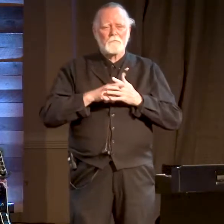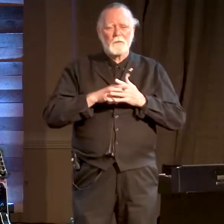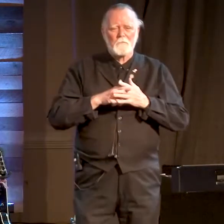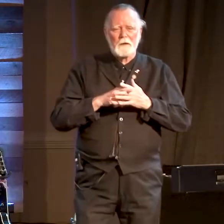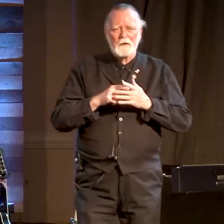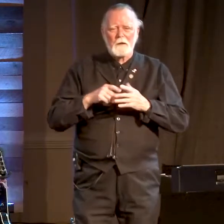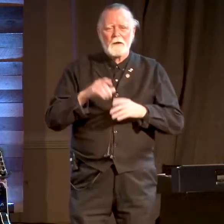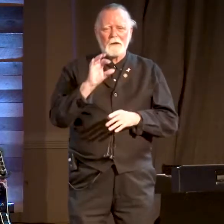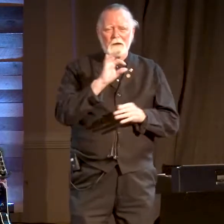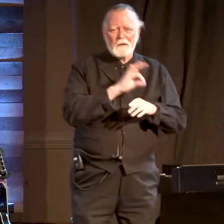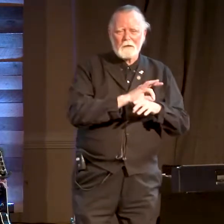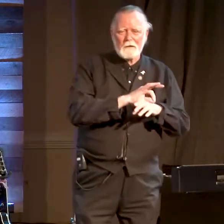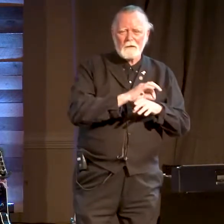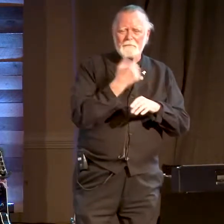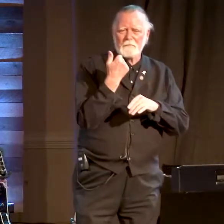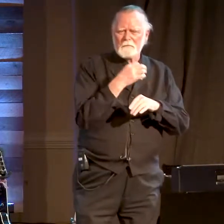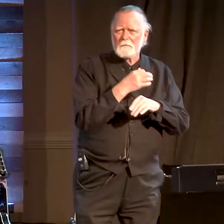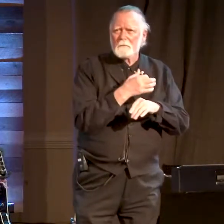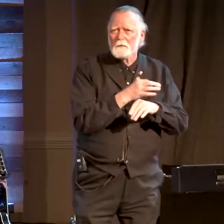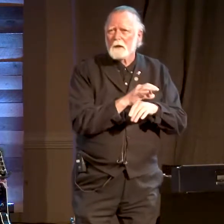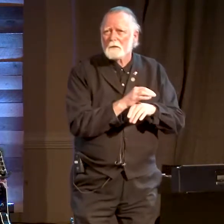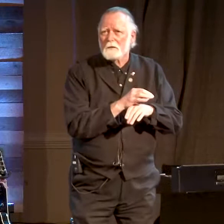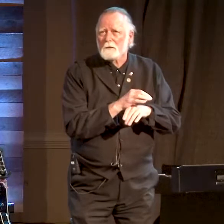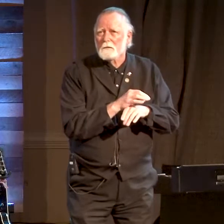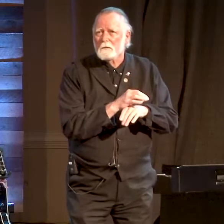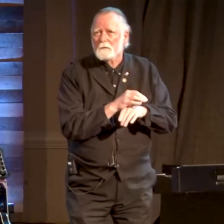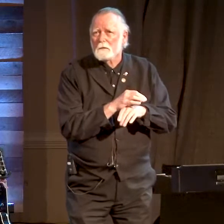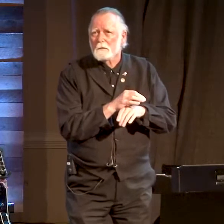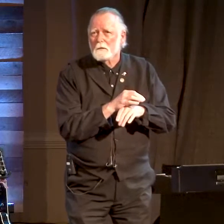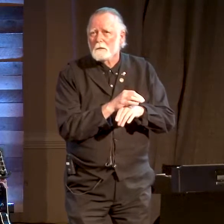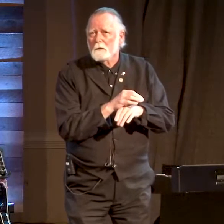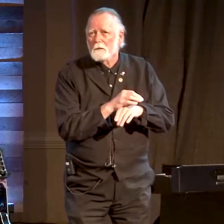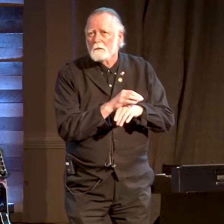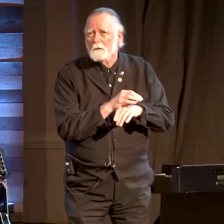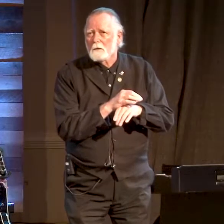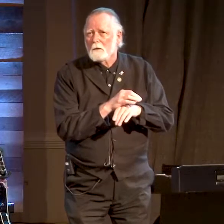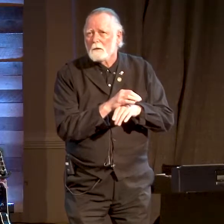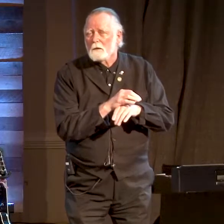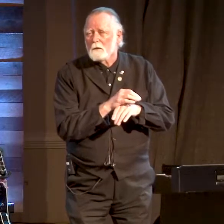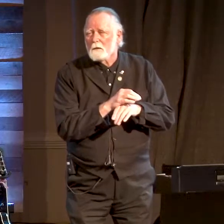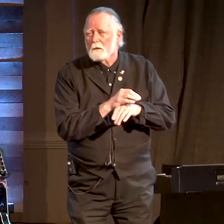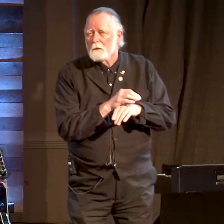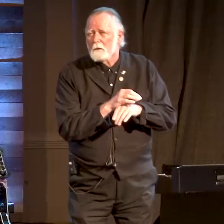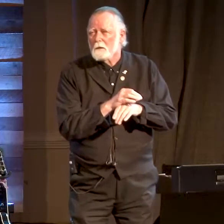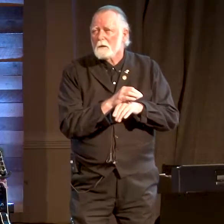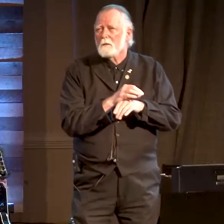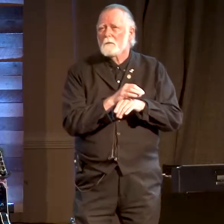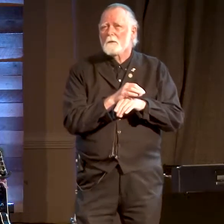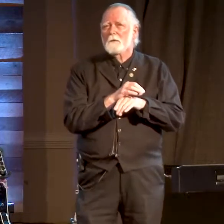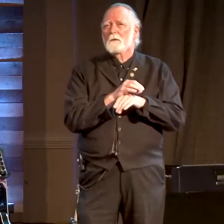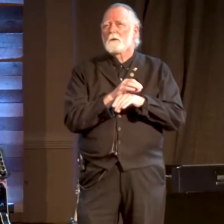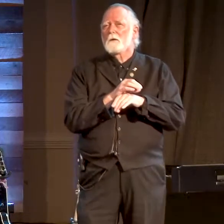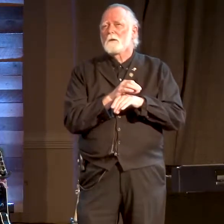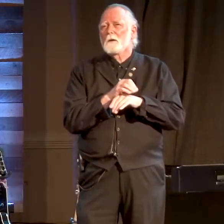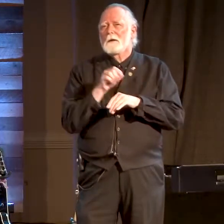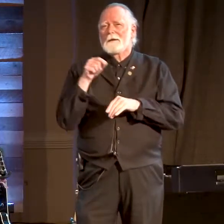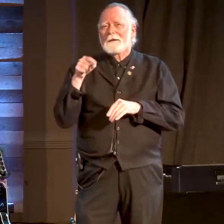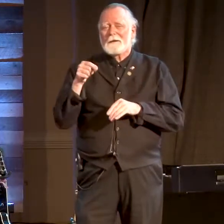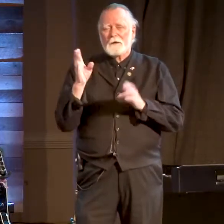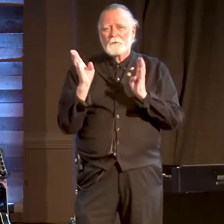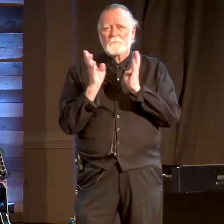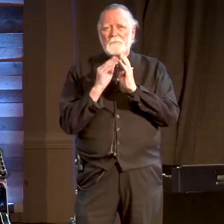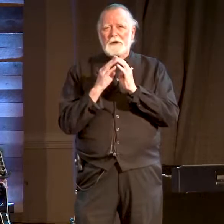on the 19th, and we're pleased to be hosting River Wave. They will meet